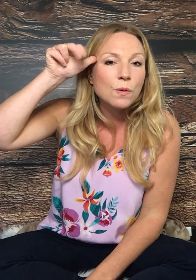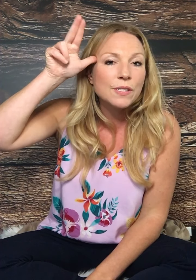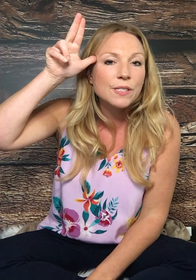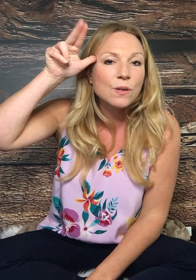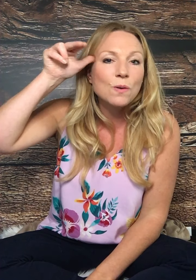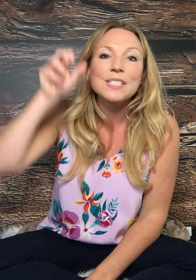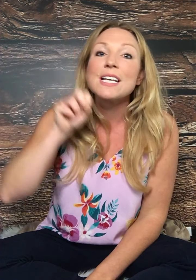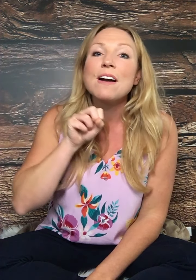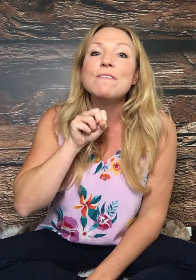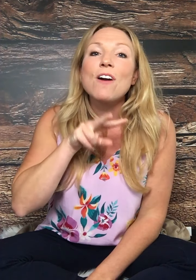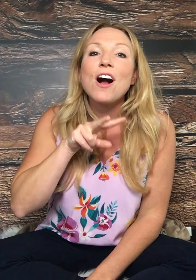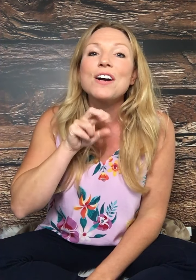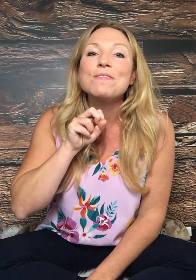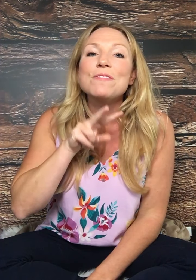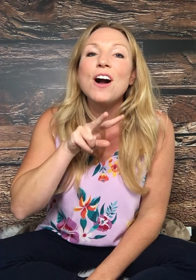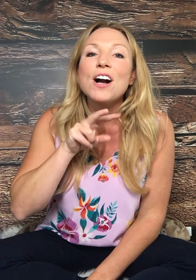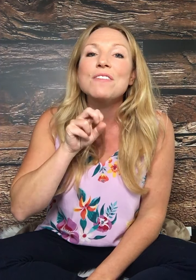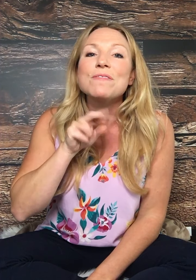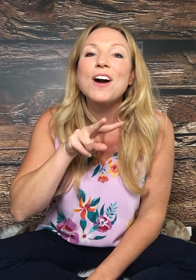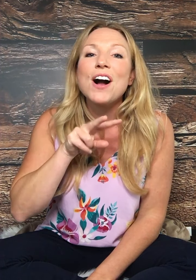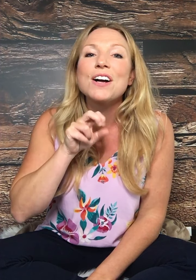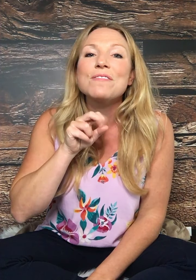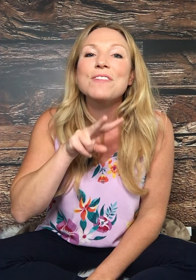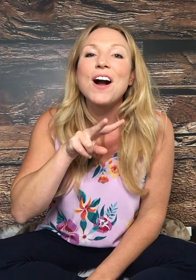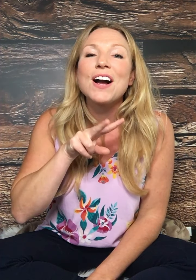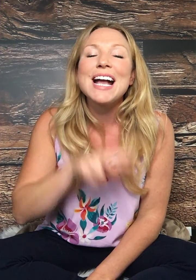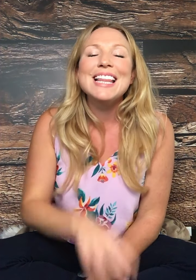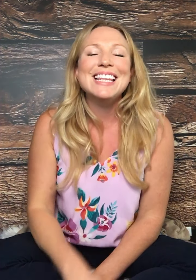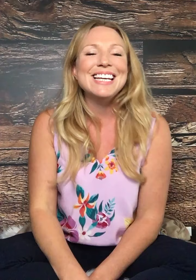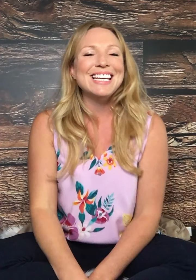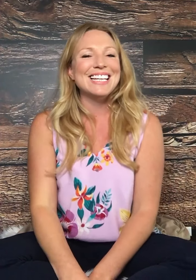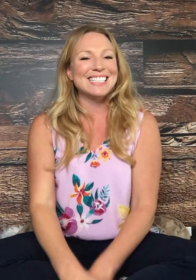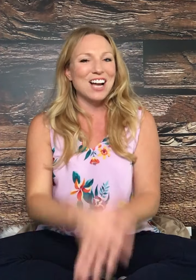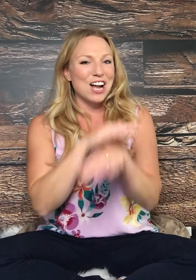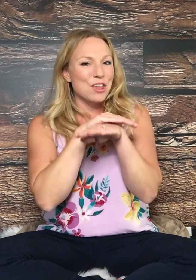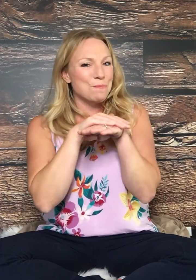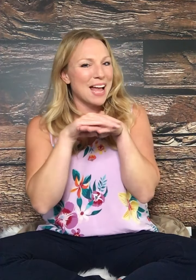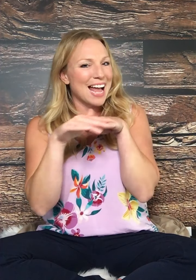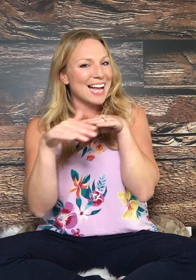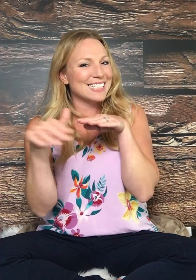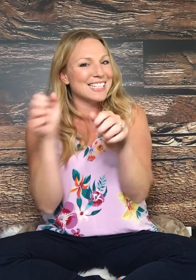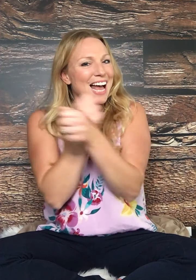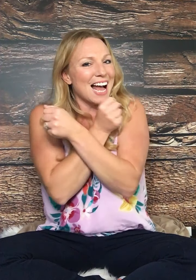horse, horse. Frog, frog, frog, frog. These are the pets I